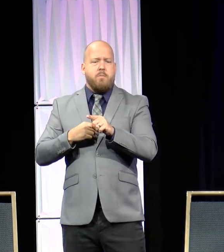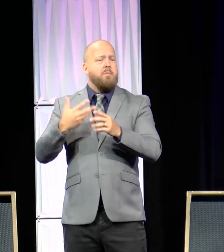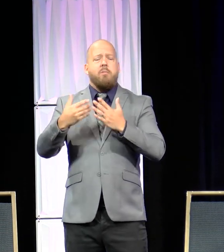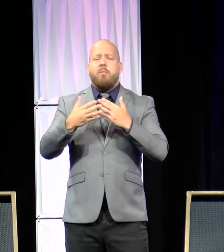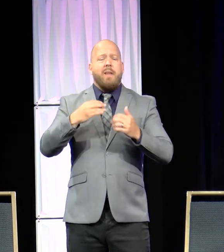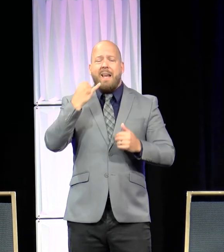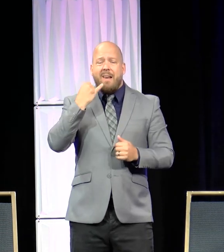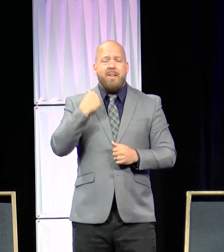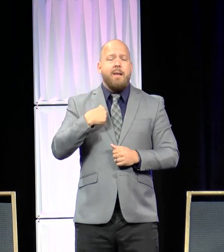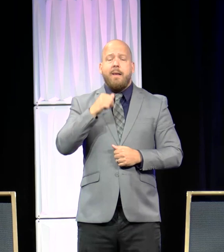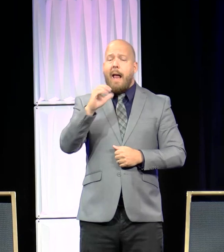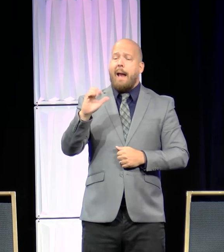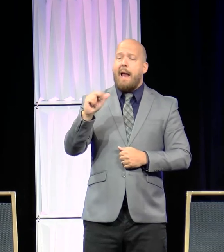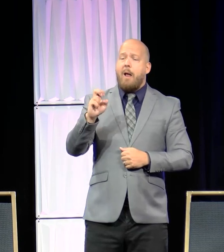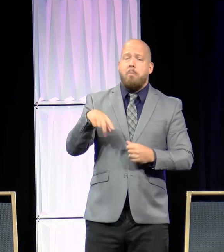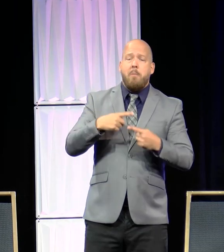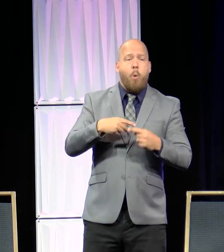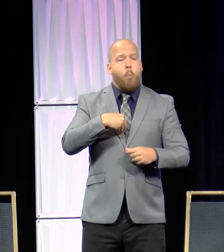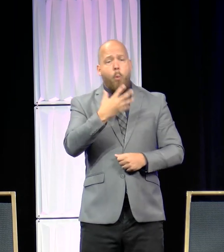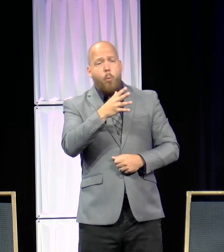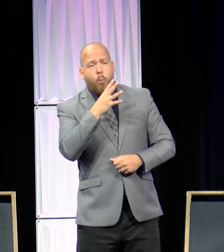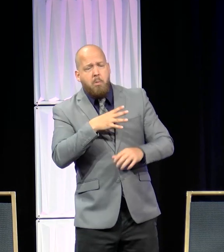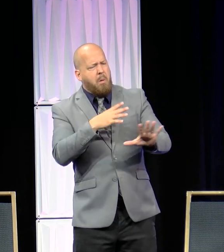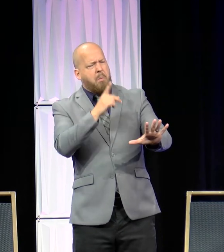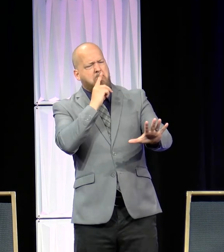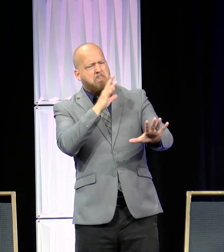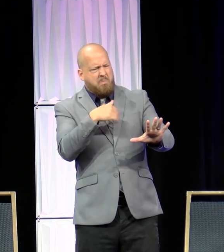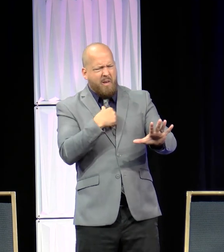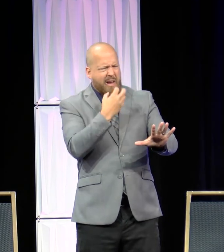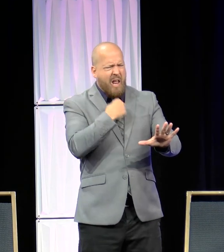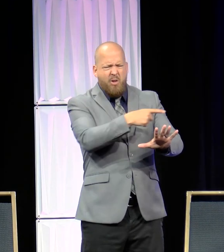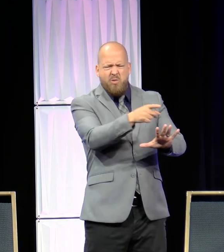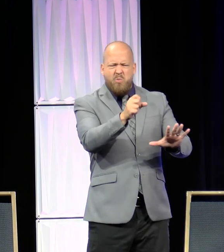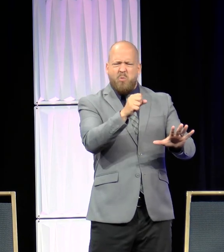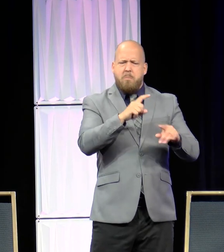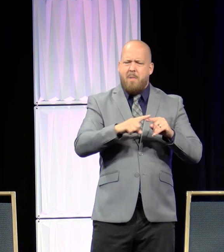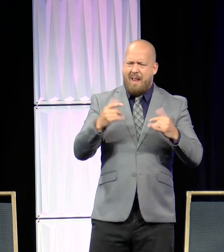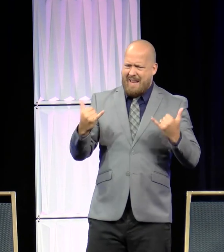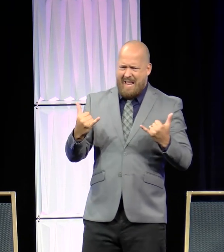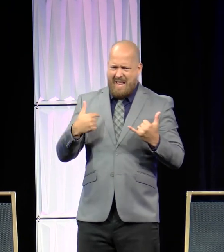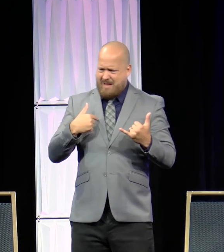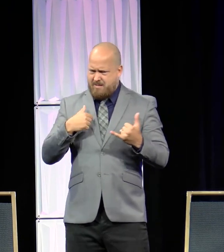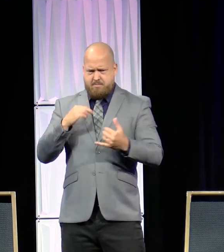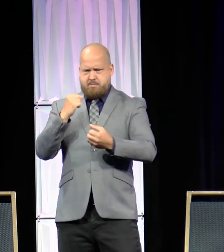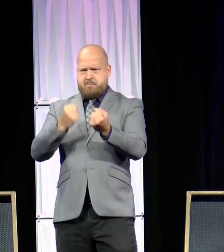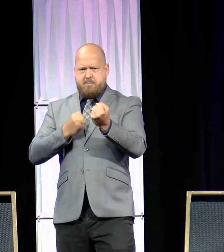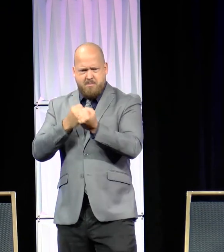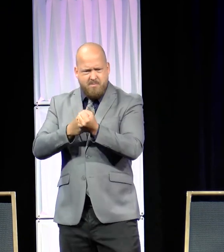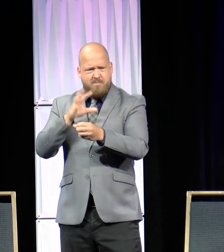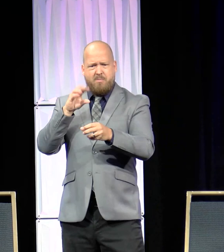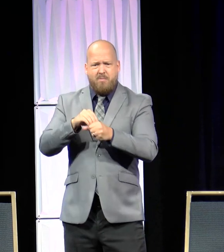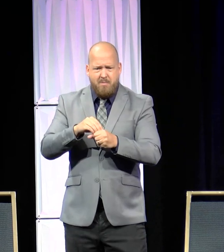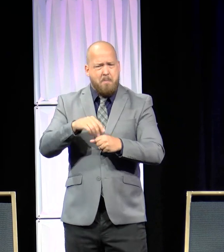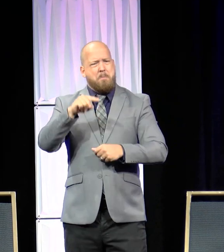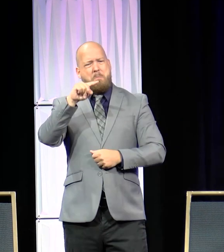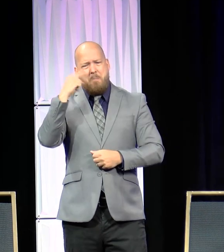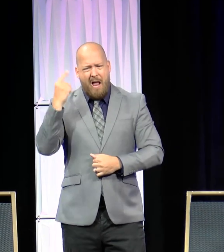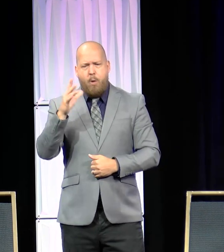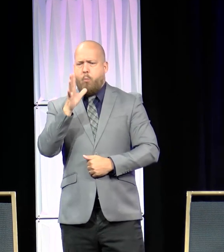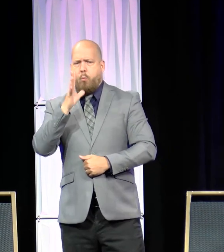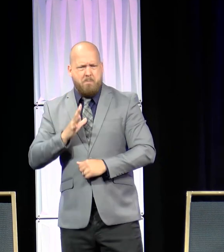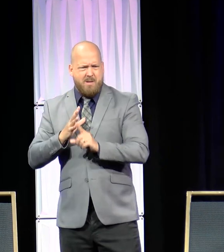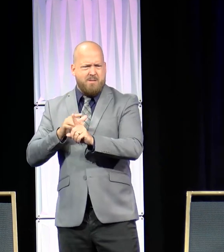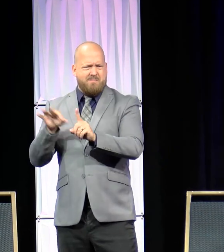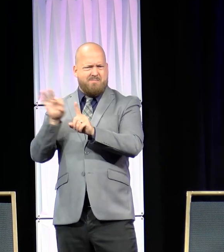white women. If I am unapologetically pro-black women, and if I do that well, we all benefit